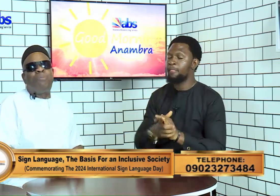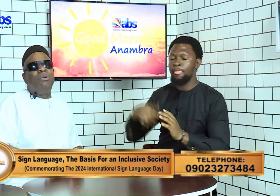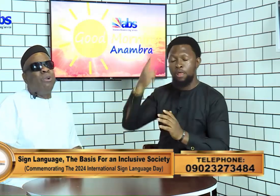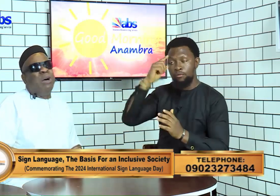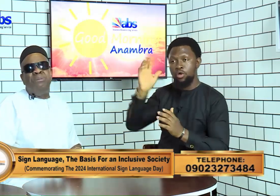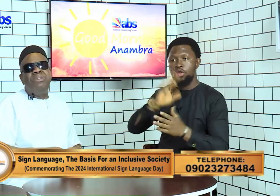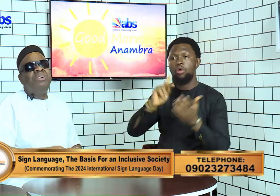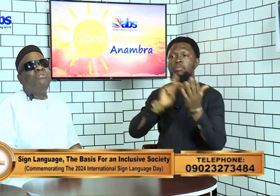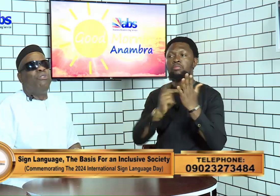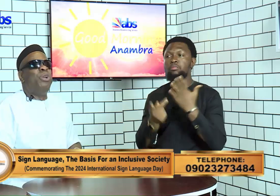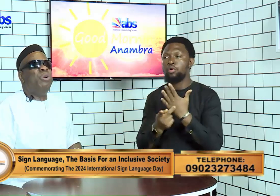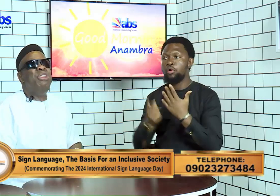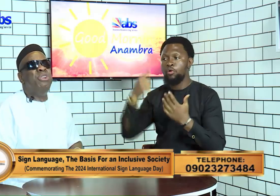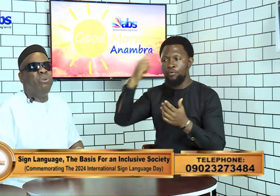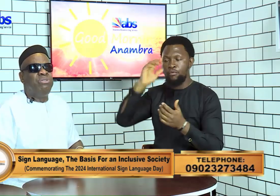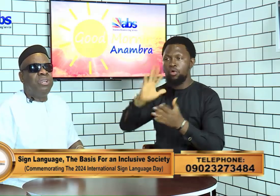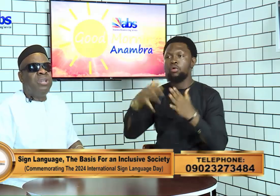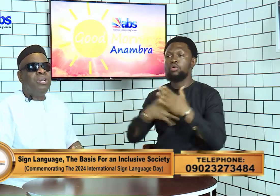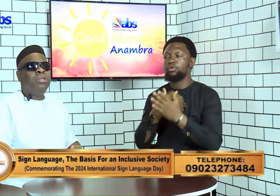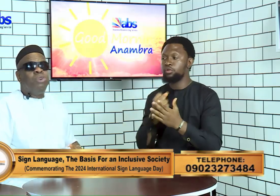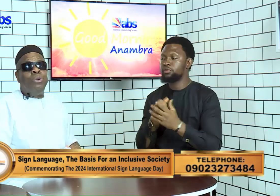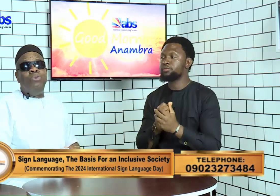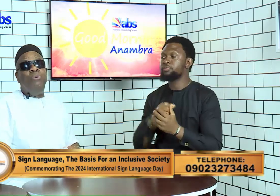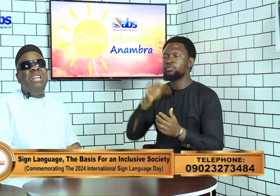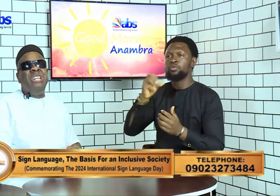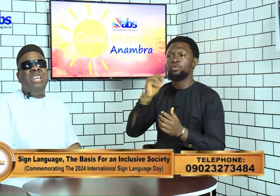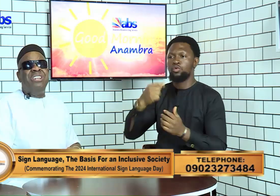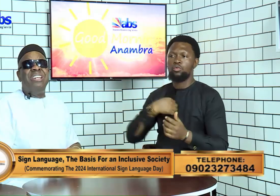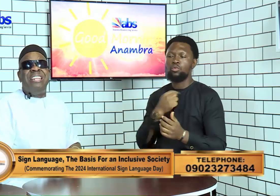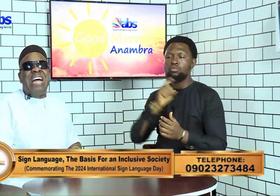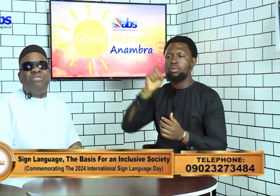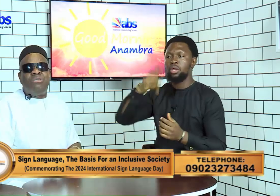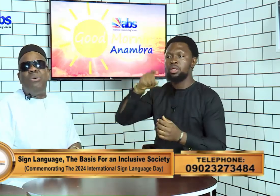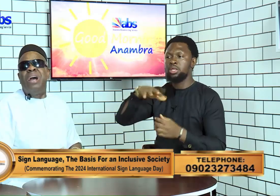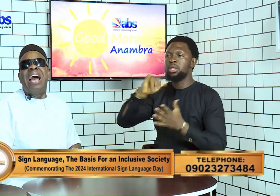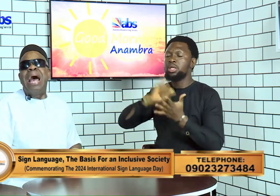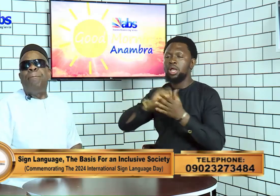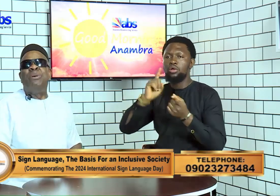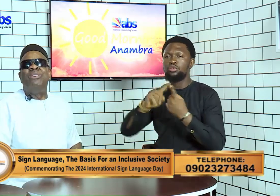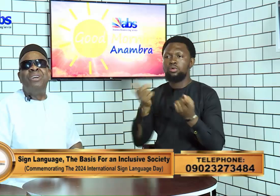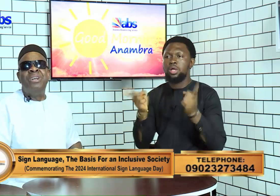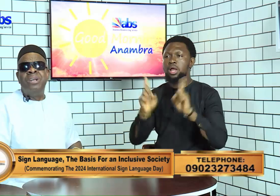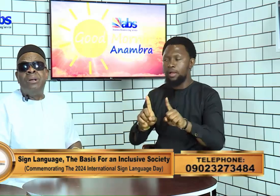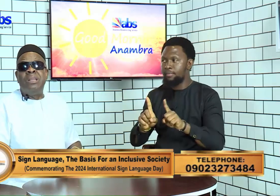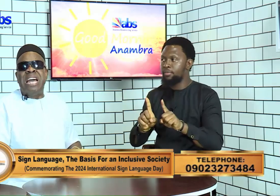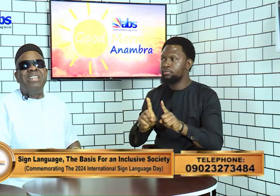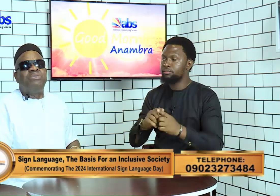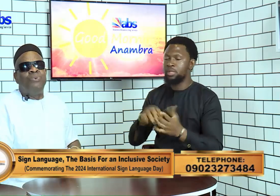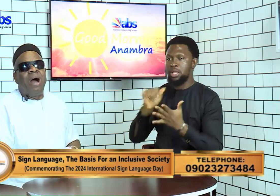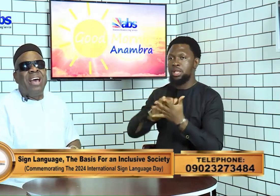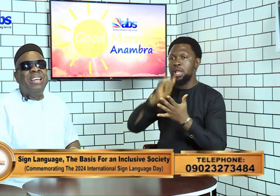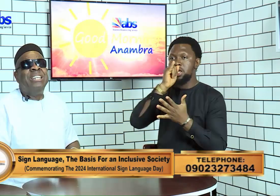your program, for your news. So we need that to happen. That